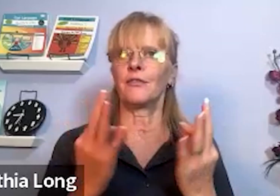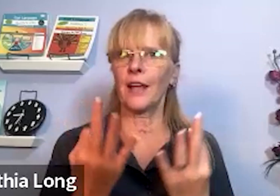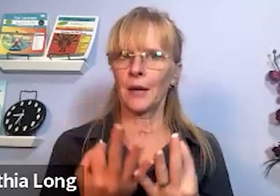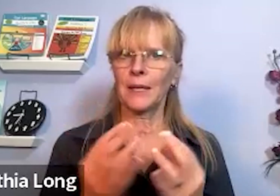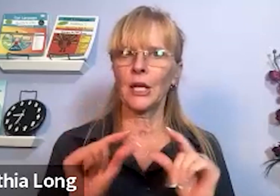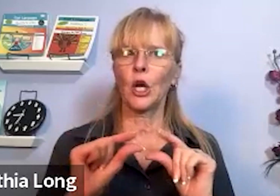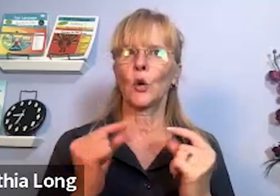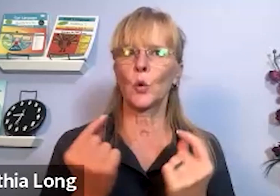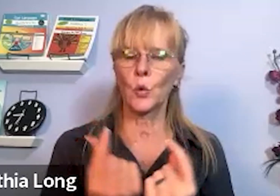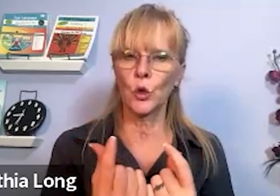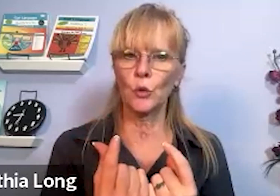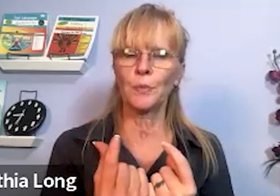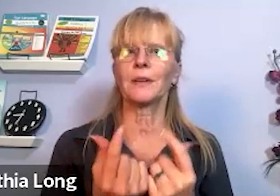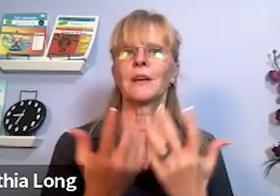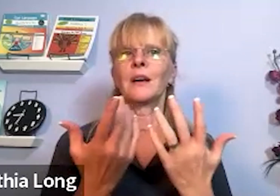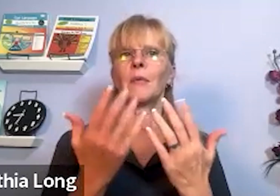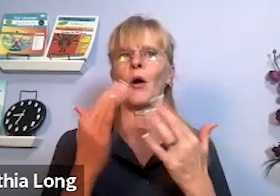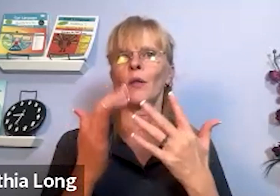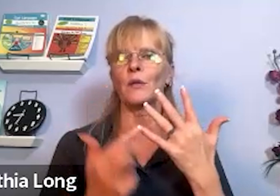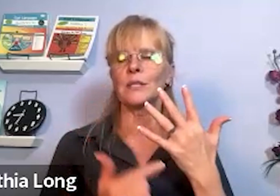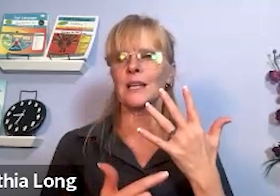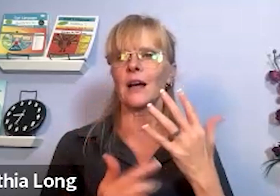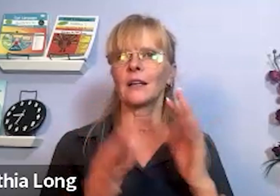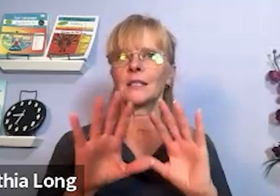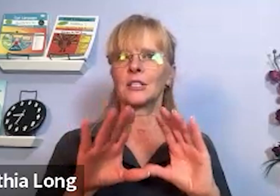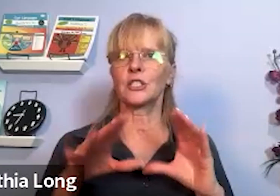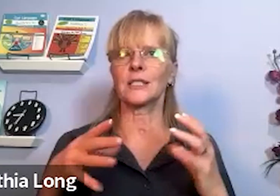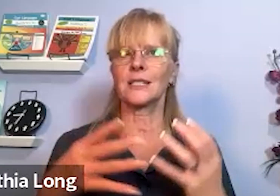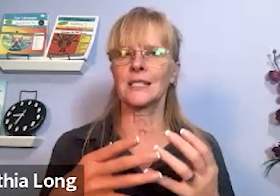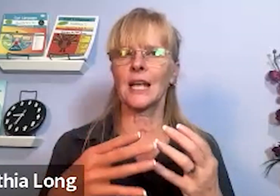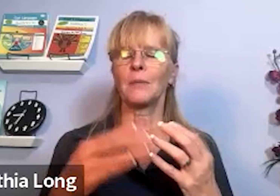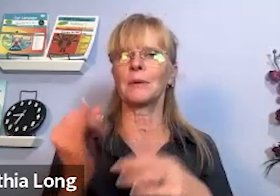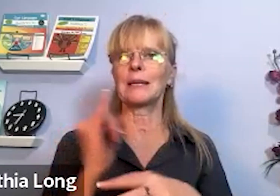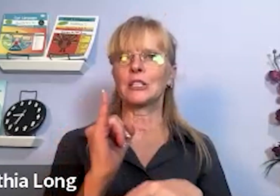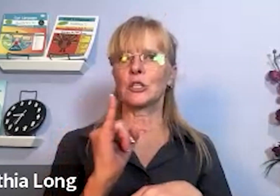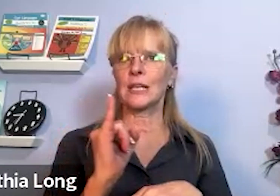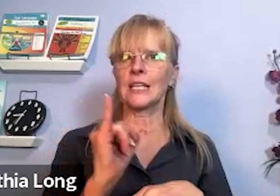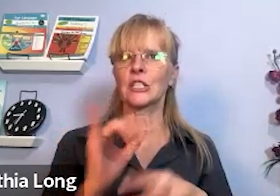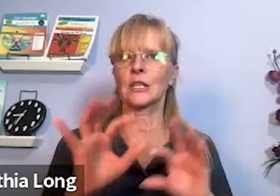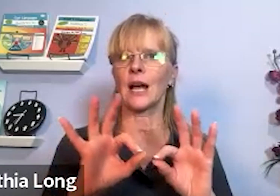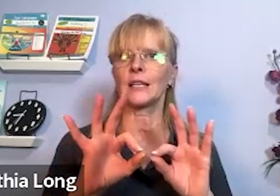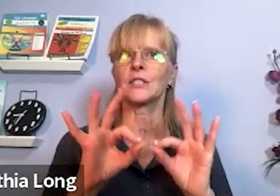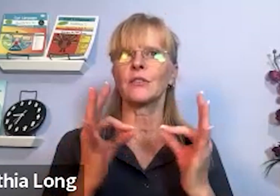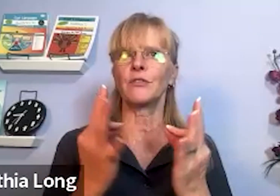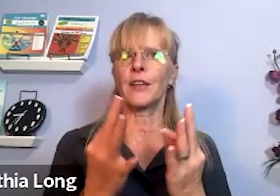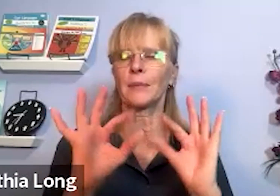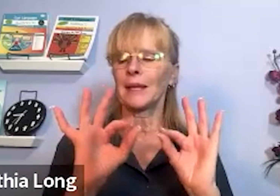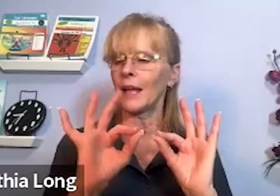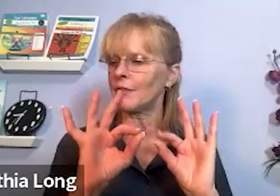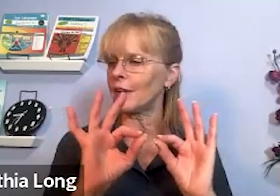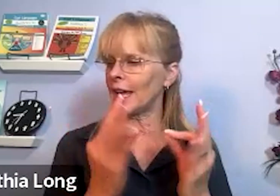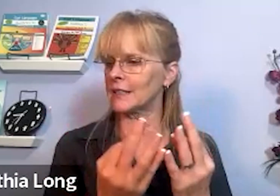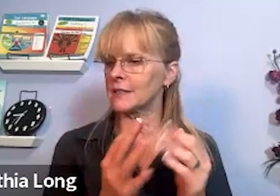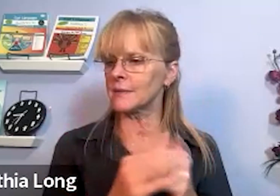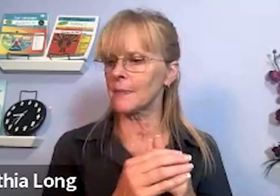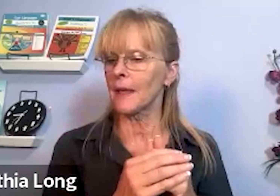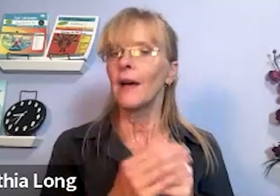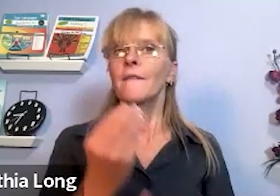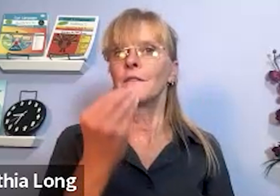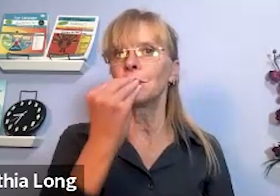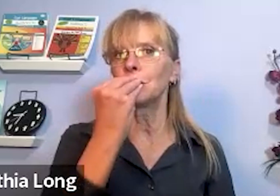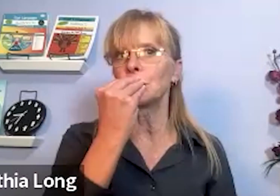and family, group, all those signs. It's just the same, but it's initialized. So family, F